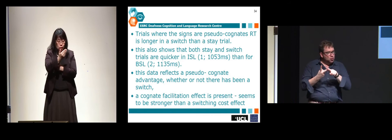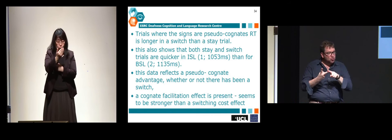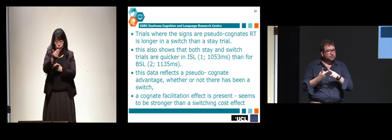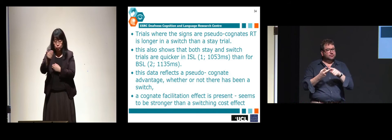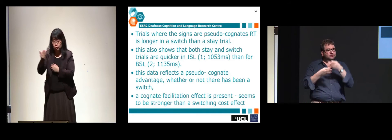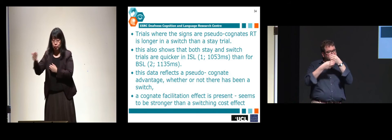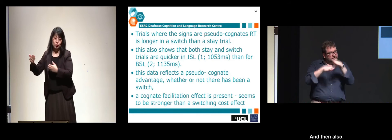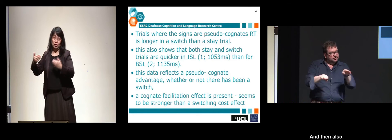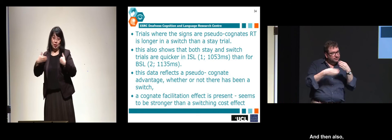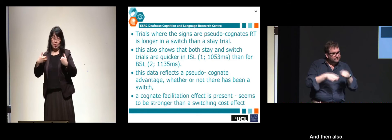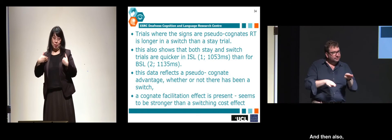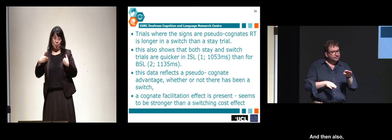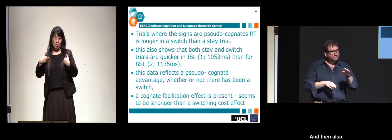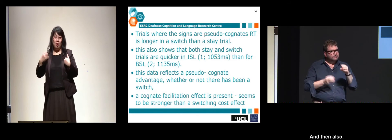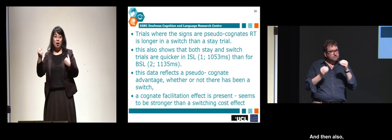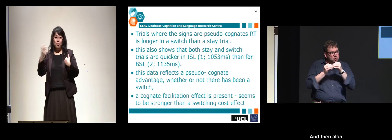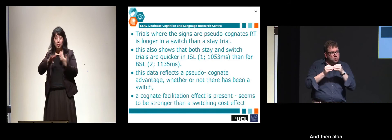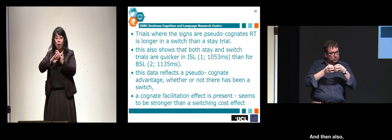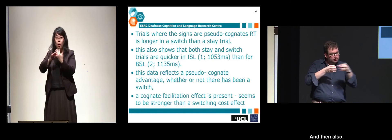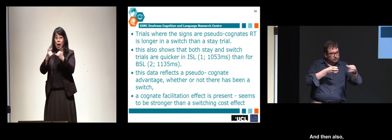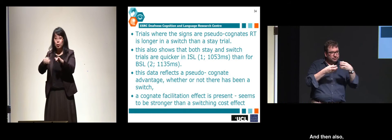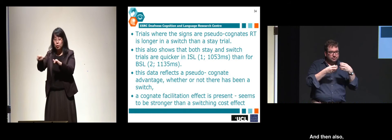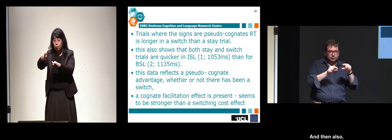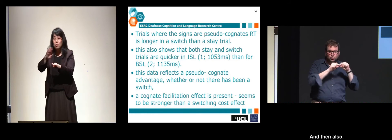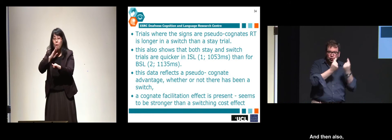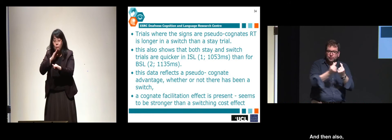will be found. And then also,